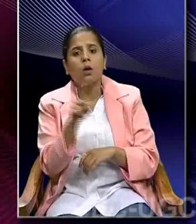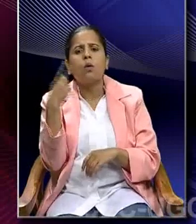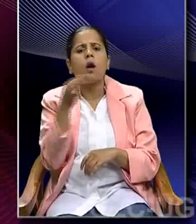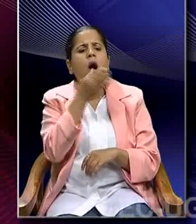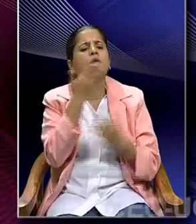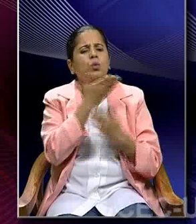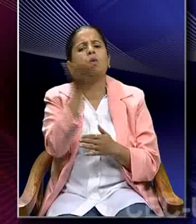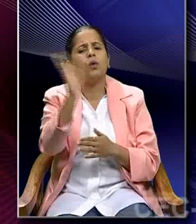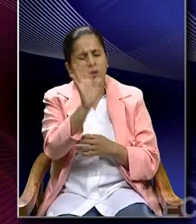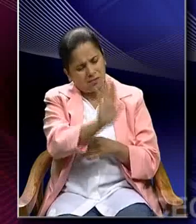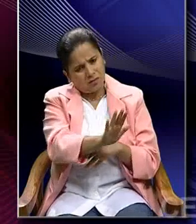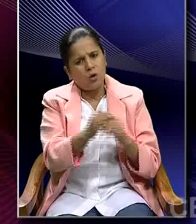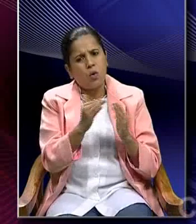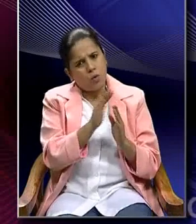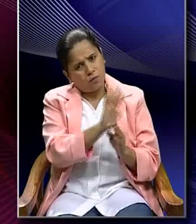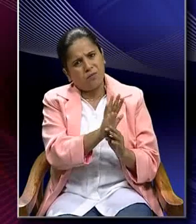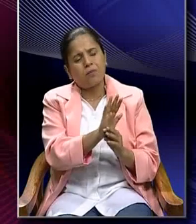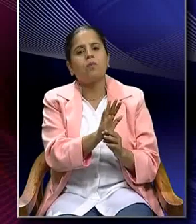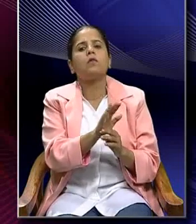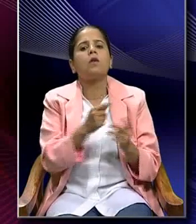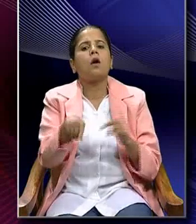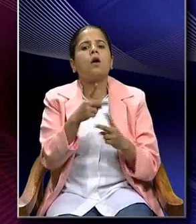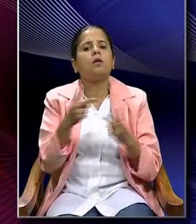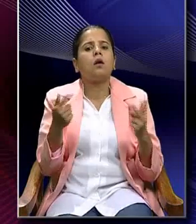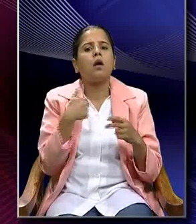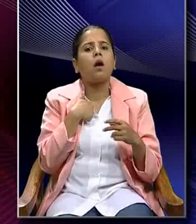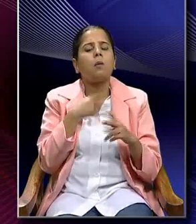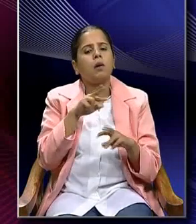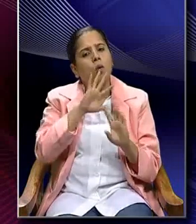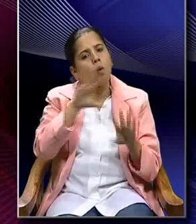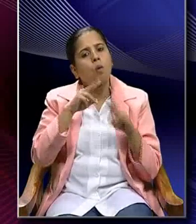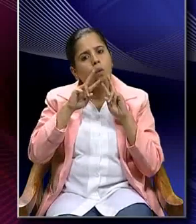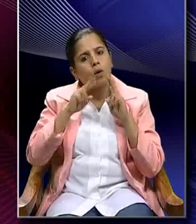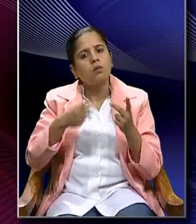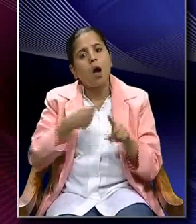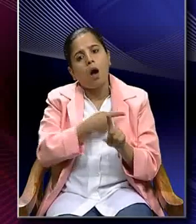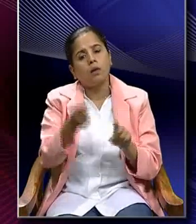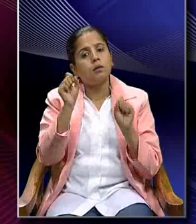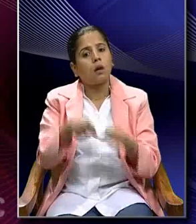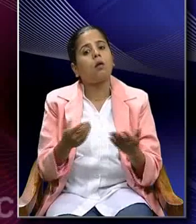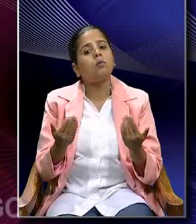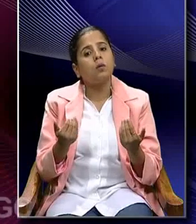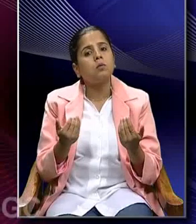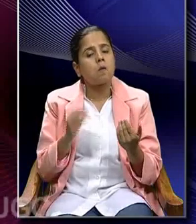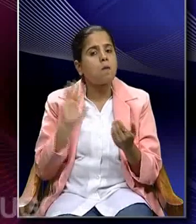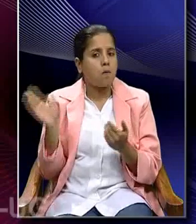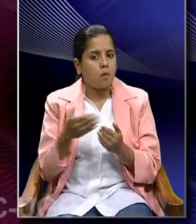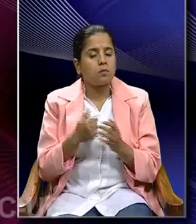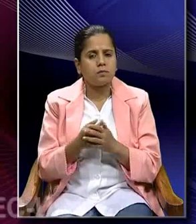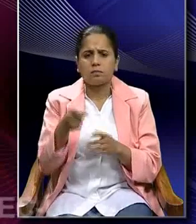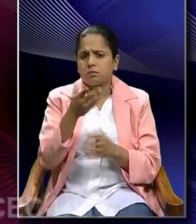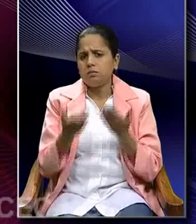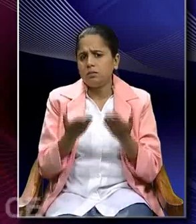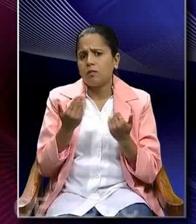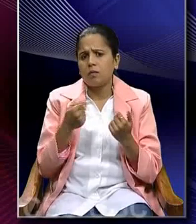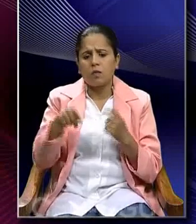to school? So you have all the stakes, so to say, against that. So you have chances of